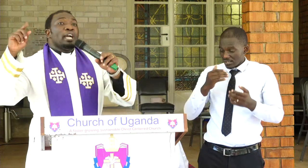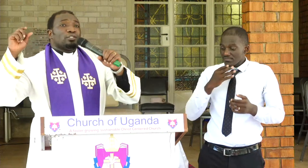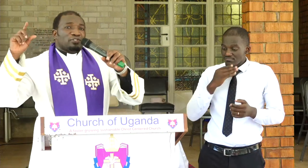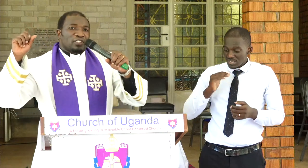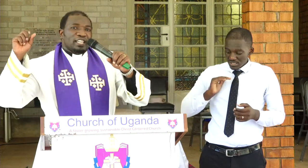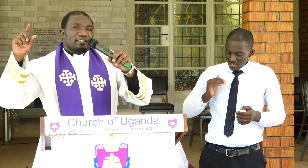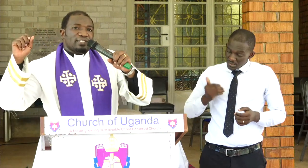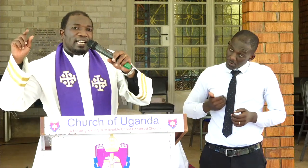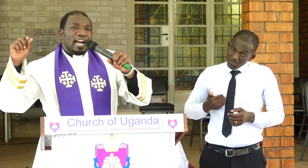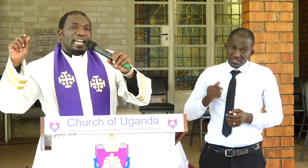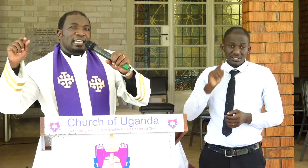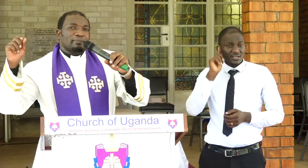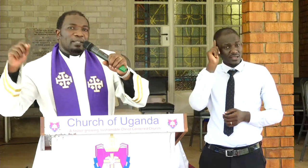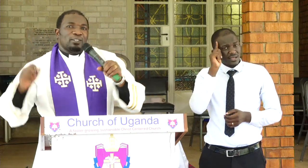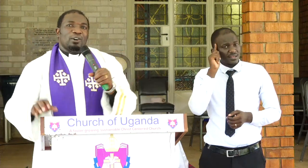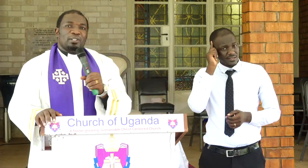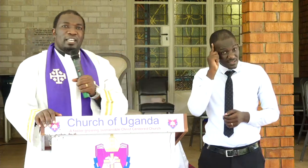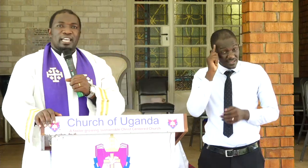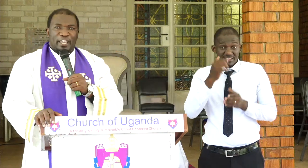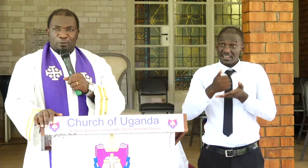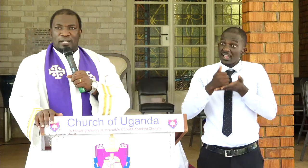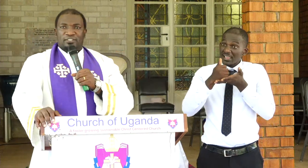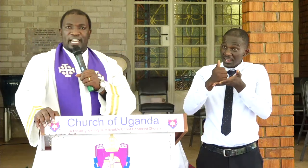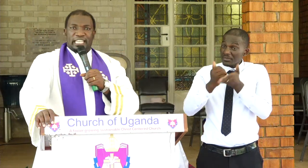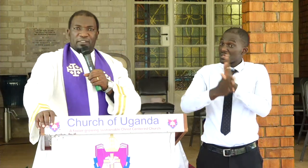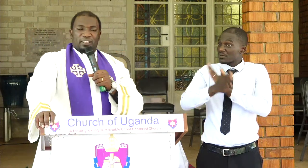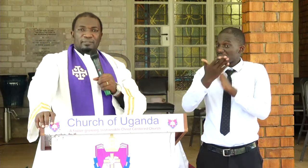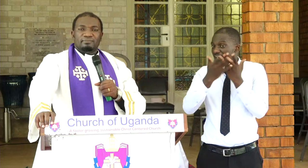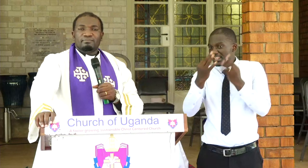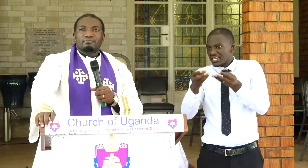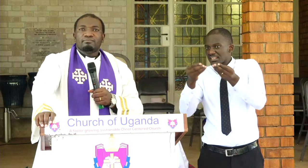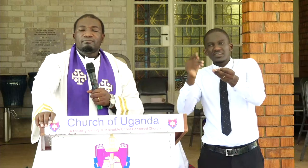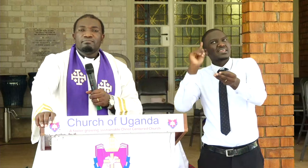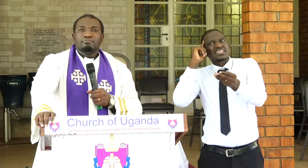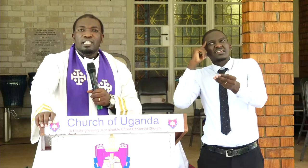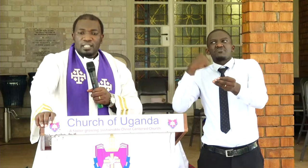seem to think they are helping God in what they are giving.